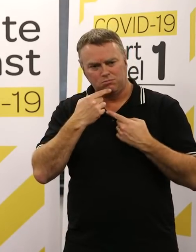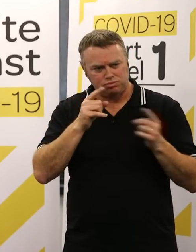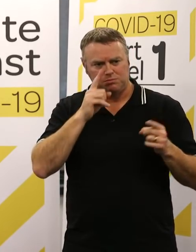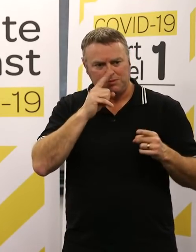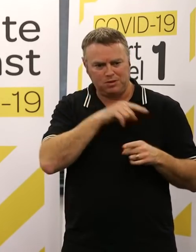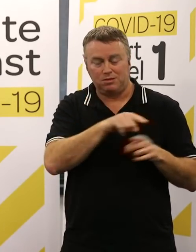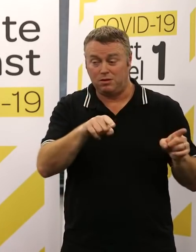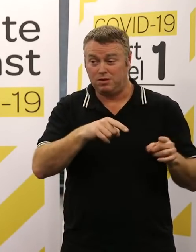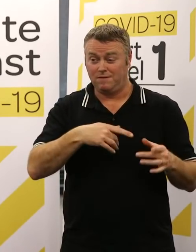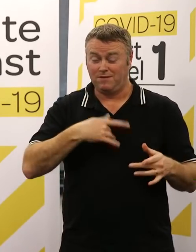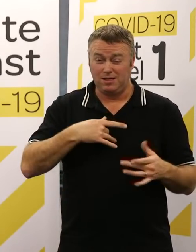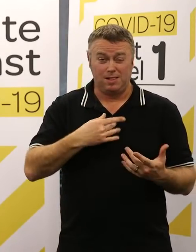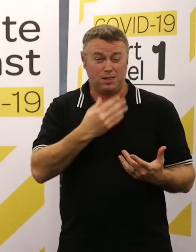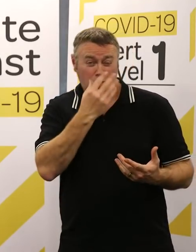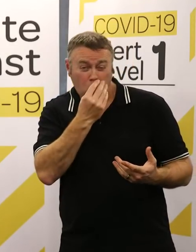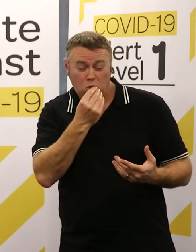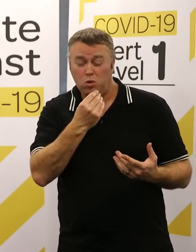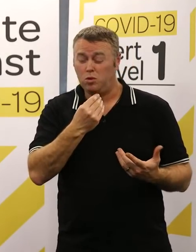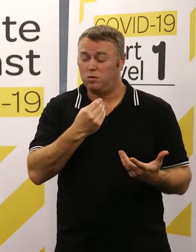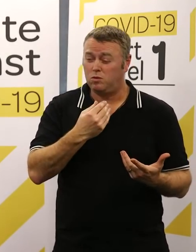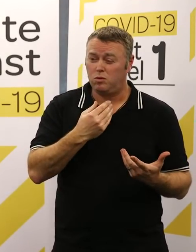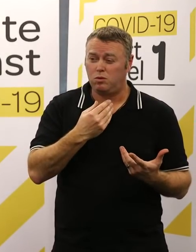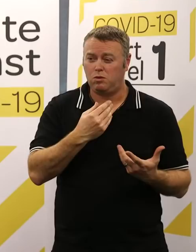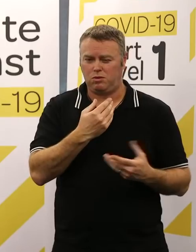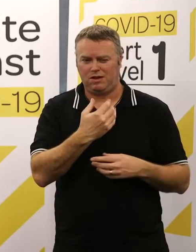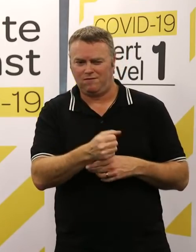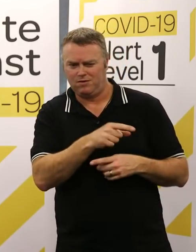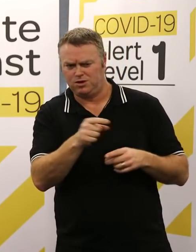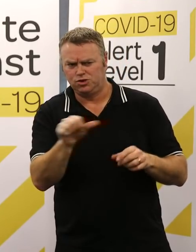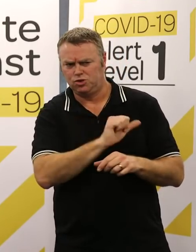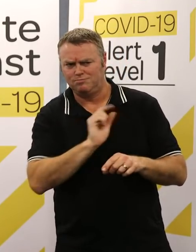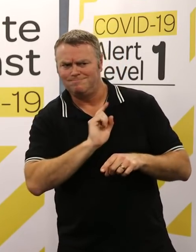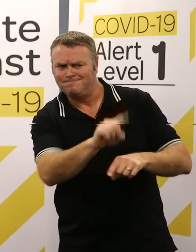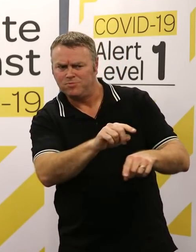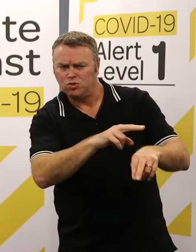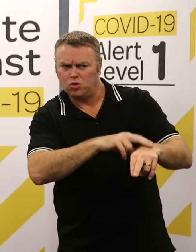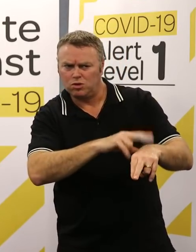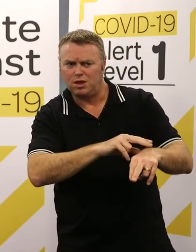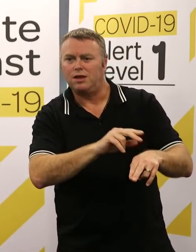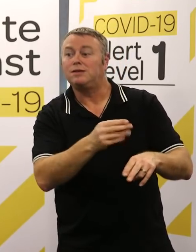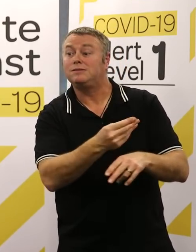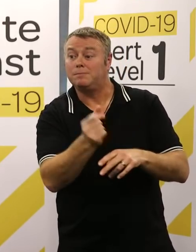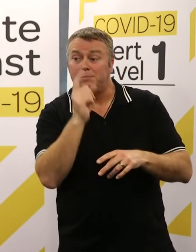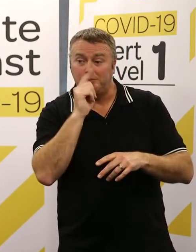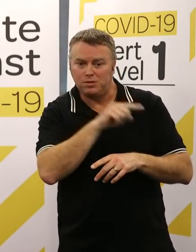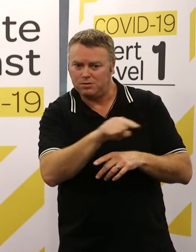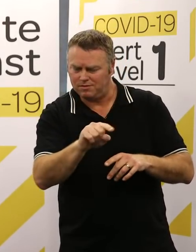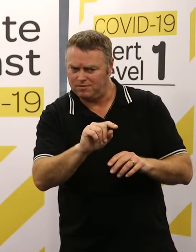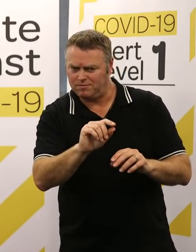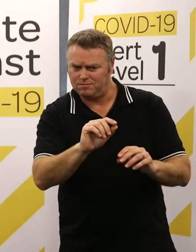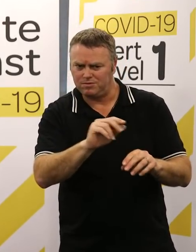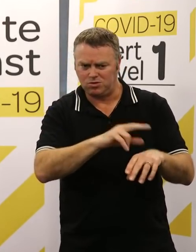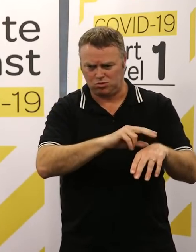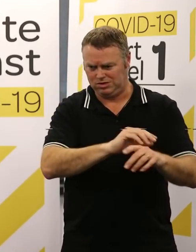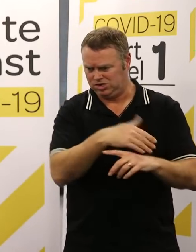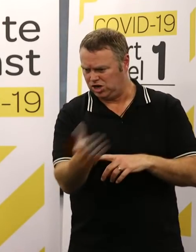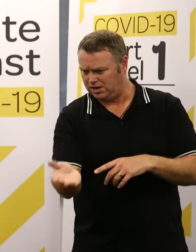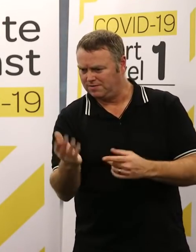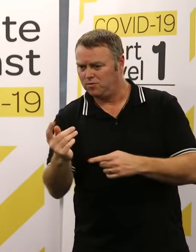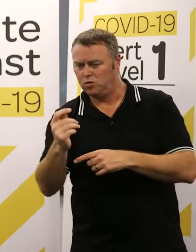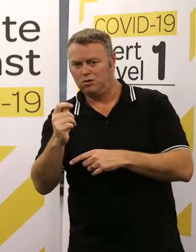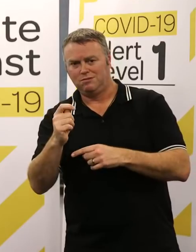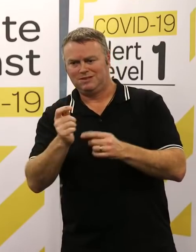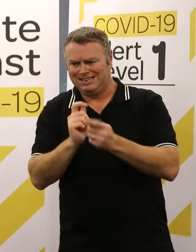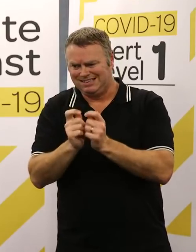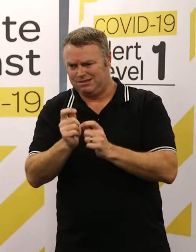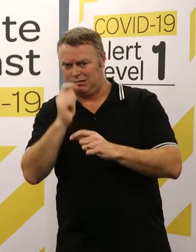was some sort of rule change from the Ministry of Health that means that they'll now be charging for them. Is that something that you've heard? And could you sort of illuminate what's going